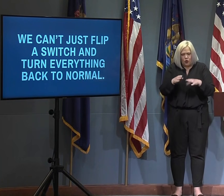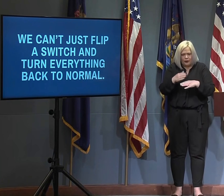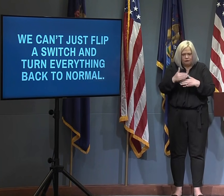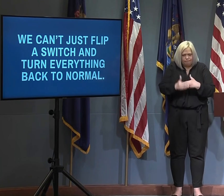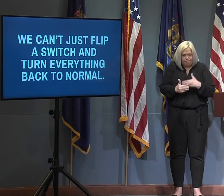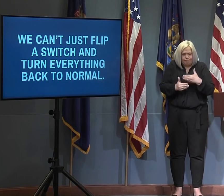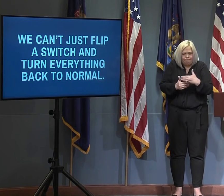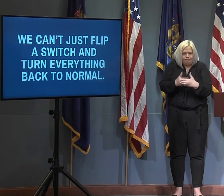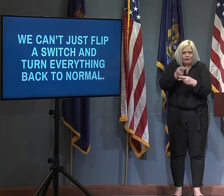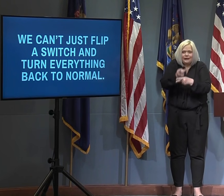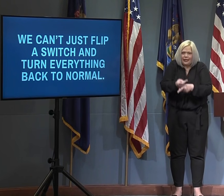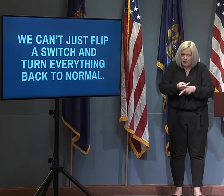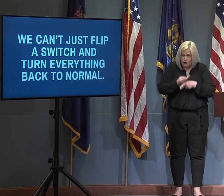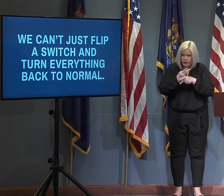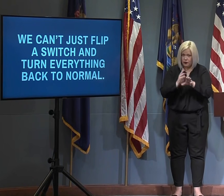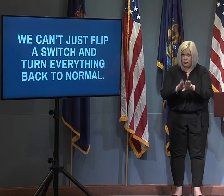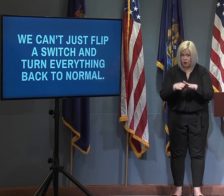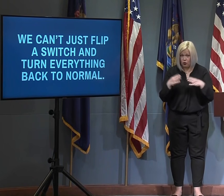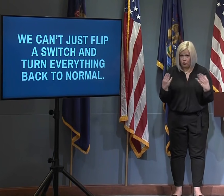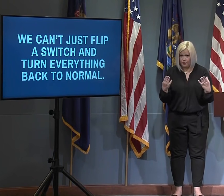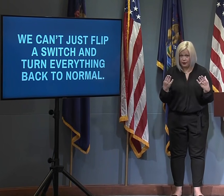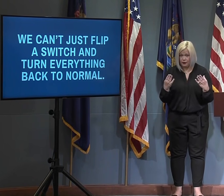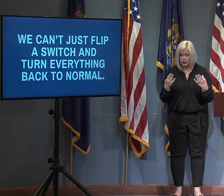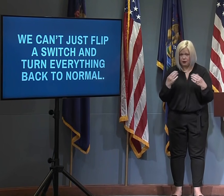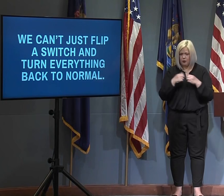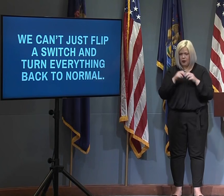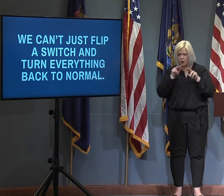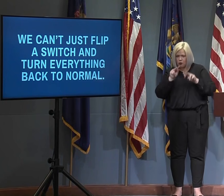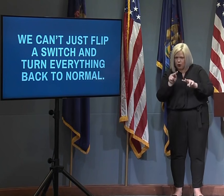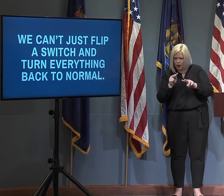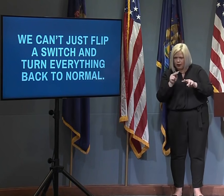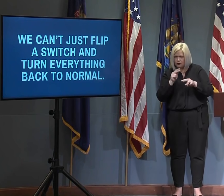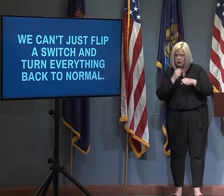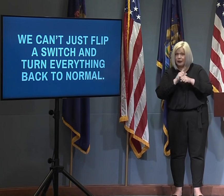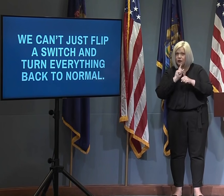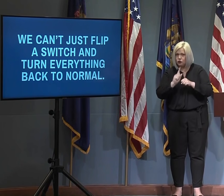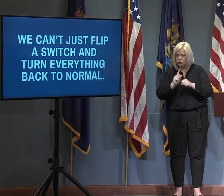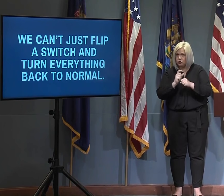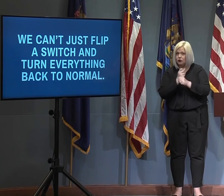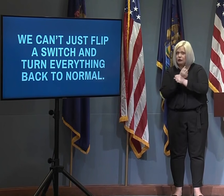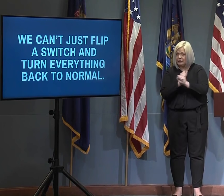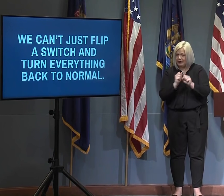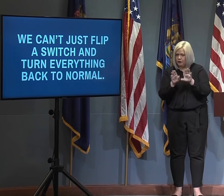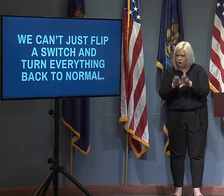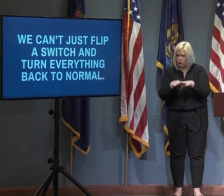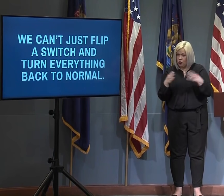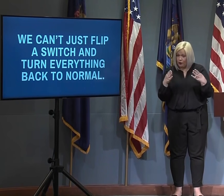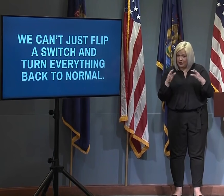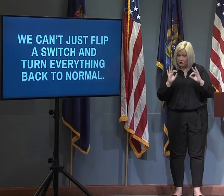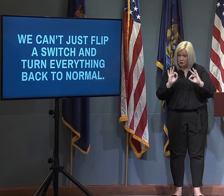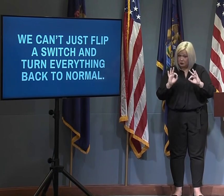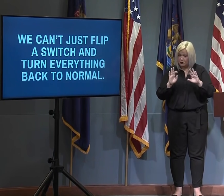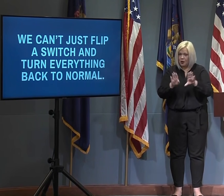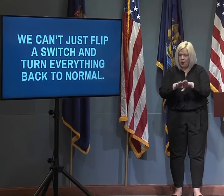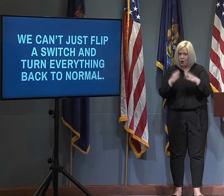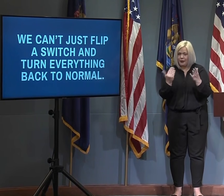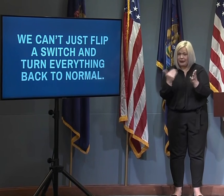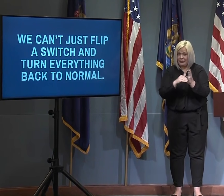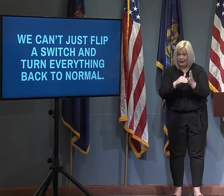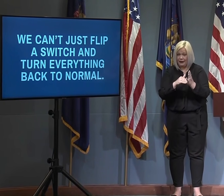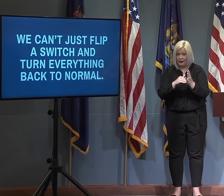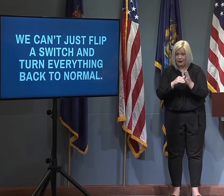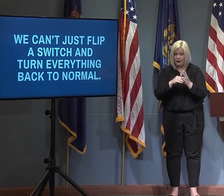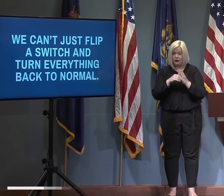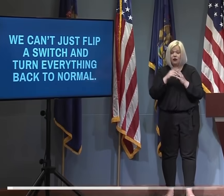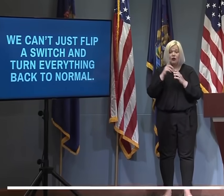slowly and carefully. We're going to measure and make sure that we are safe to turn it again. And when we turn this